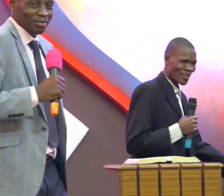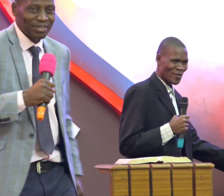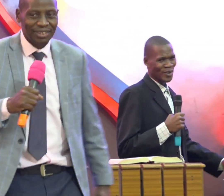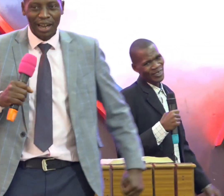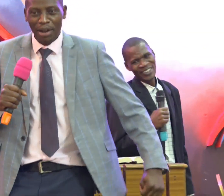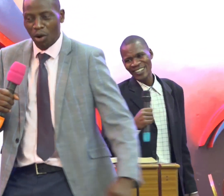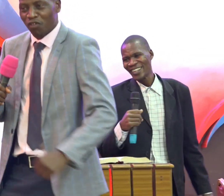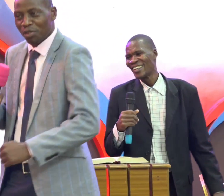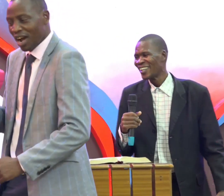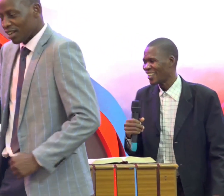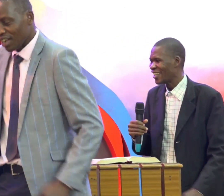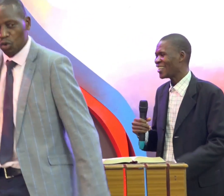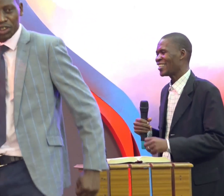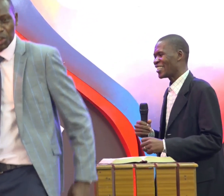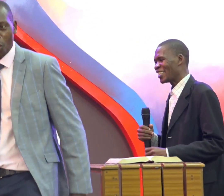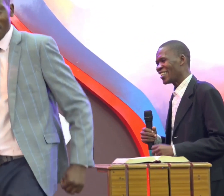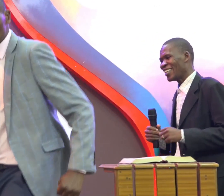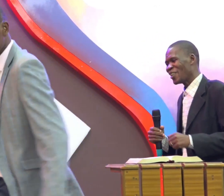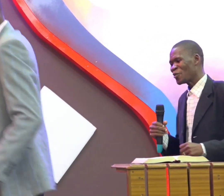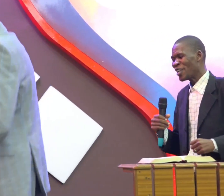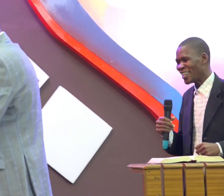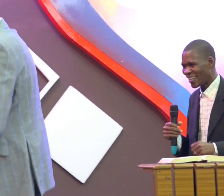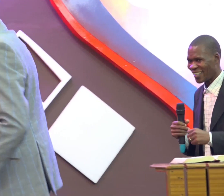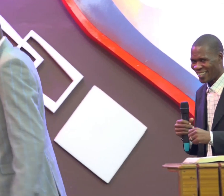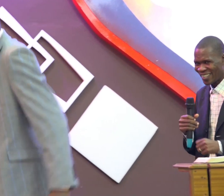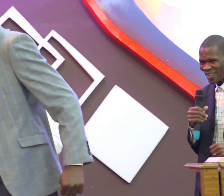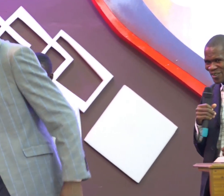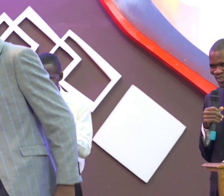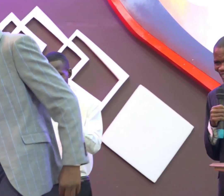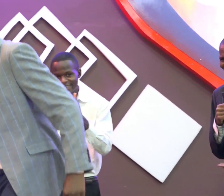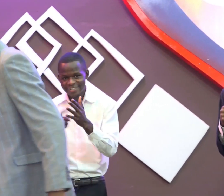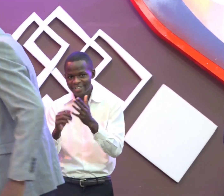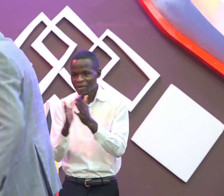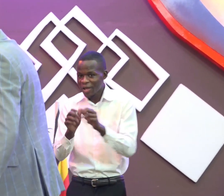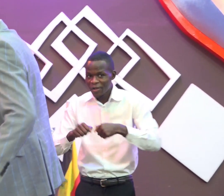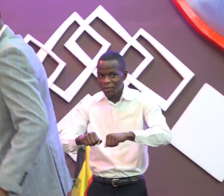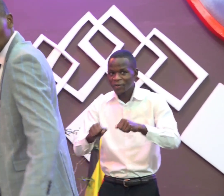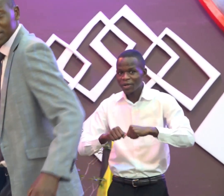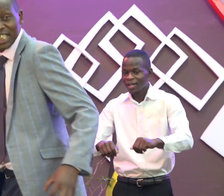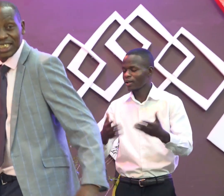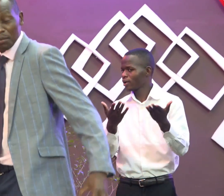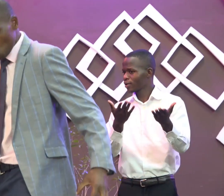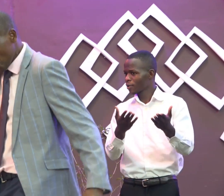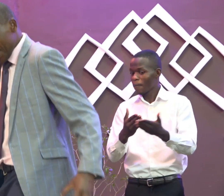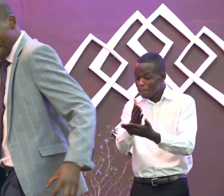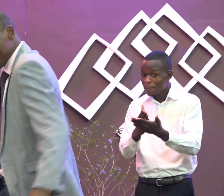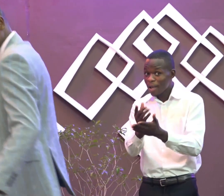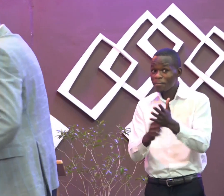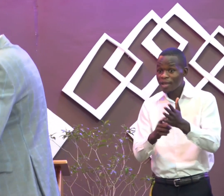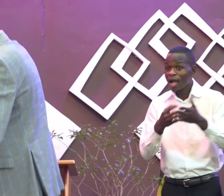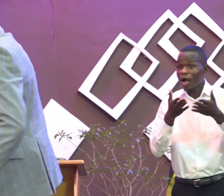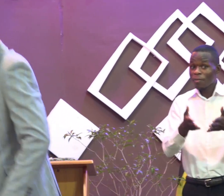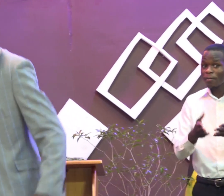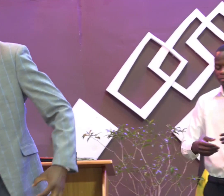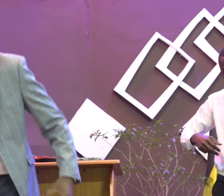move, abango mufubuka ngakute chikomando akaungezi omukadde omuvira ngakute chikomando bakisaliddemu. When